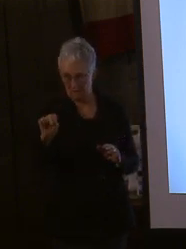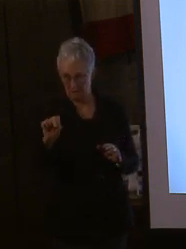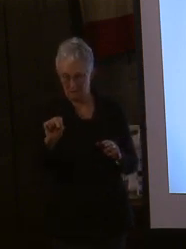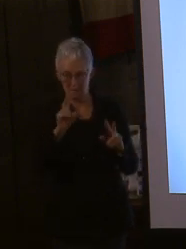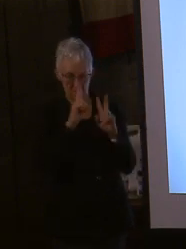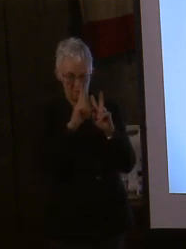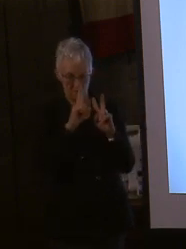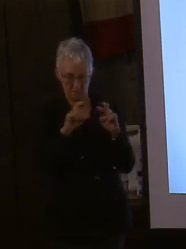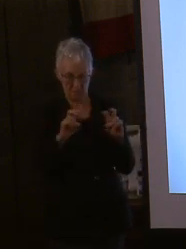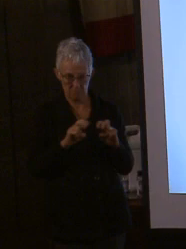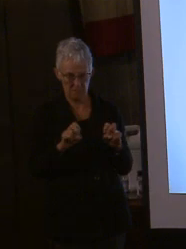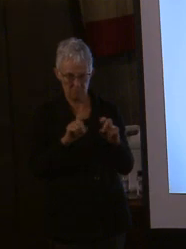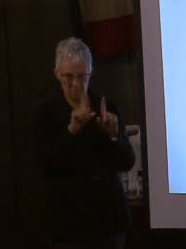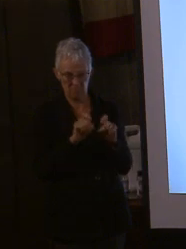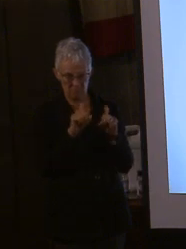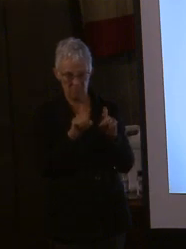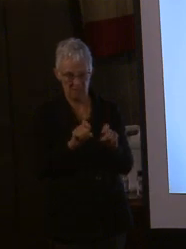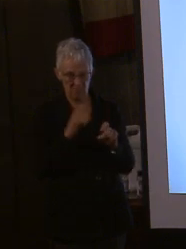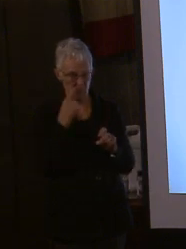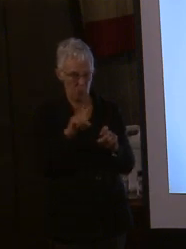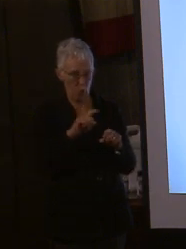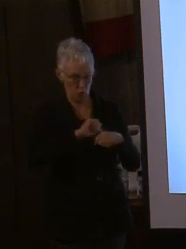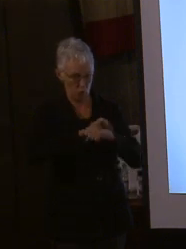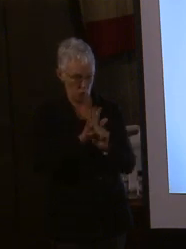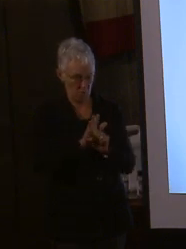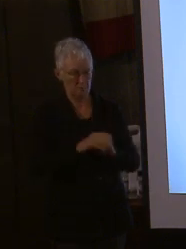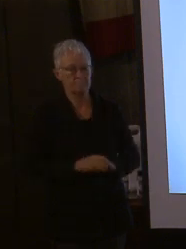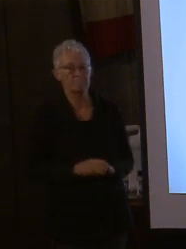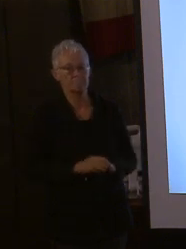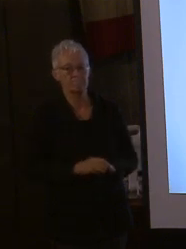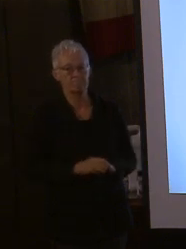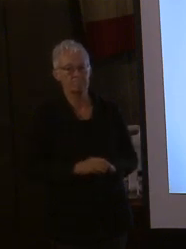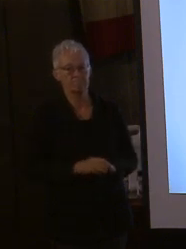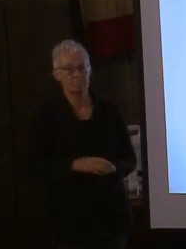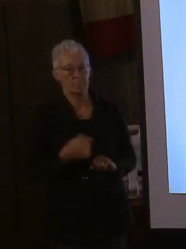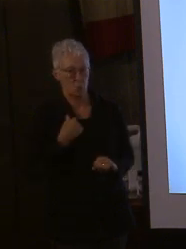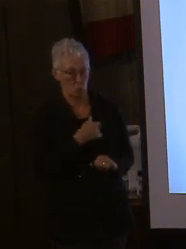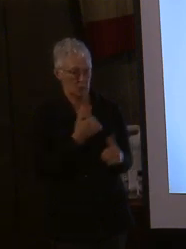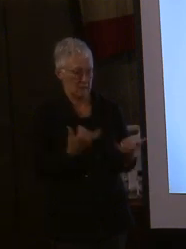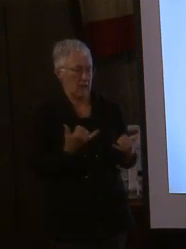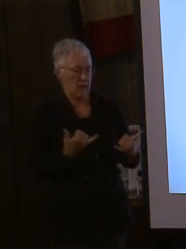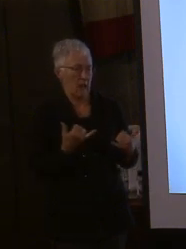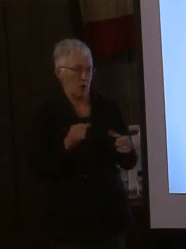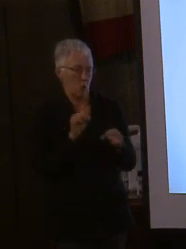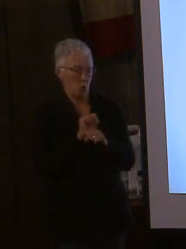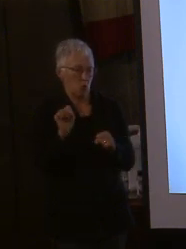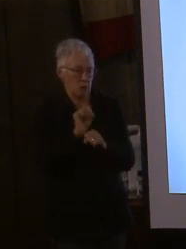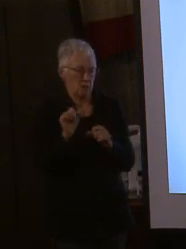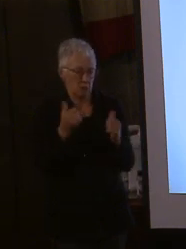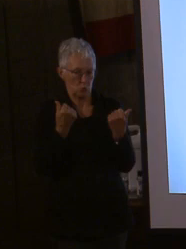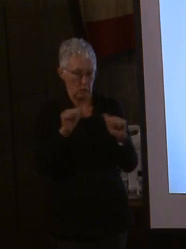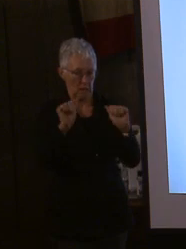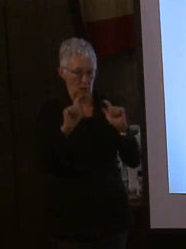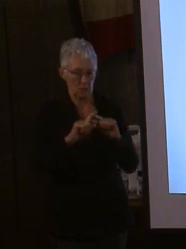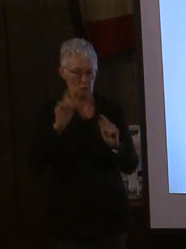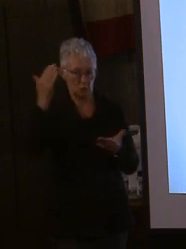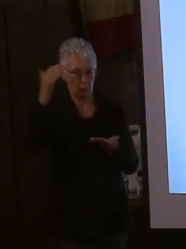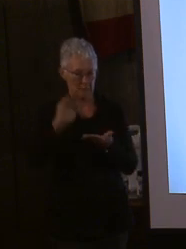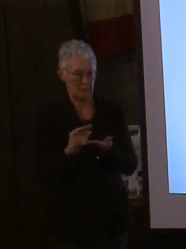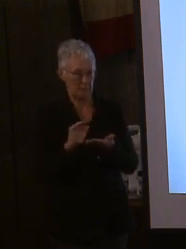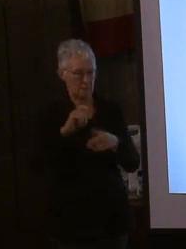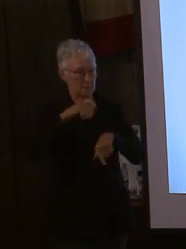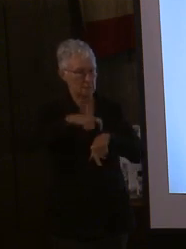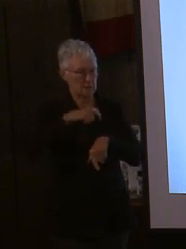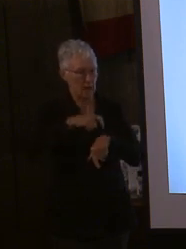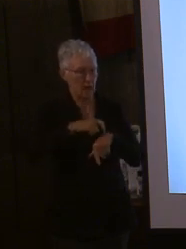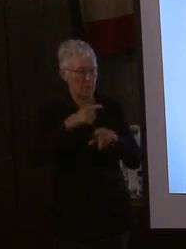health data. And we are working to be able to get the turnaround times down. And in fact, since October 13th, we've got a turnaround time of